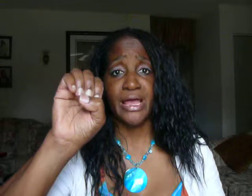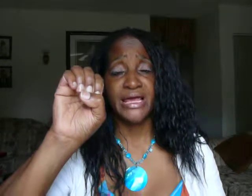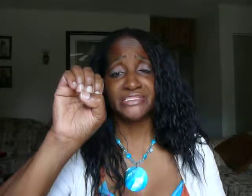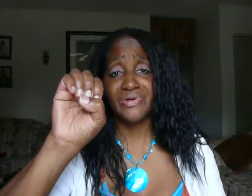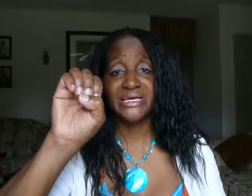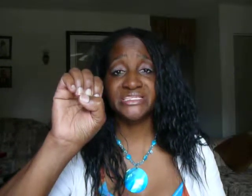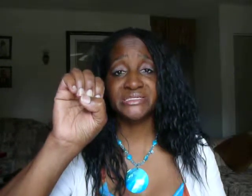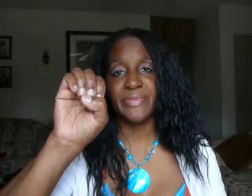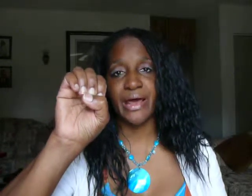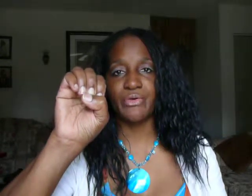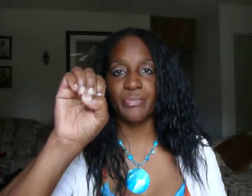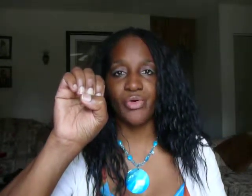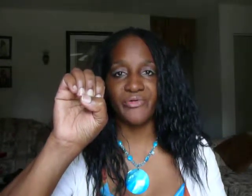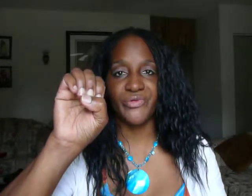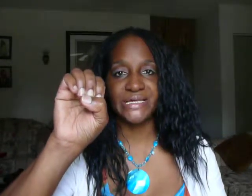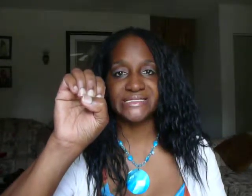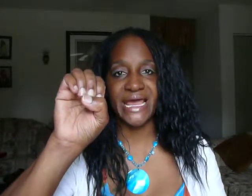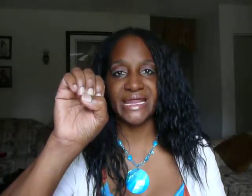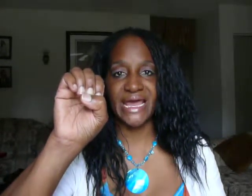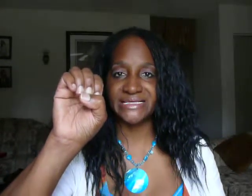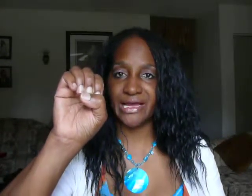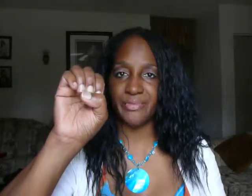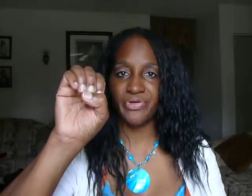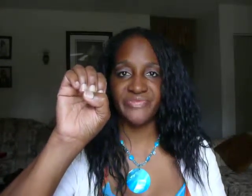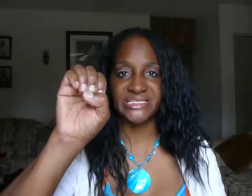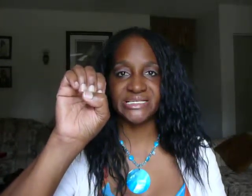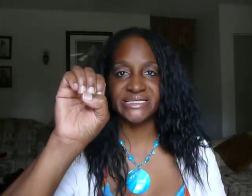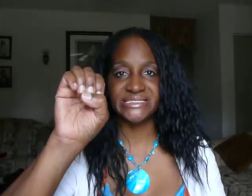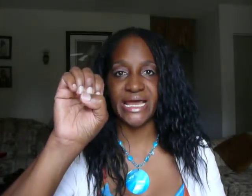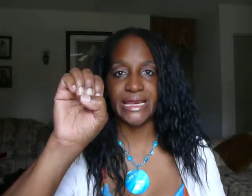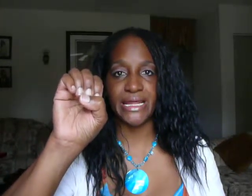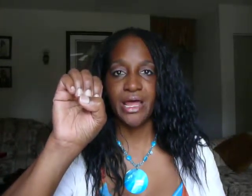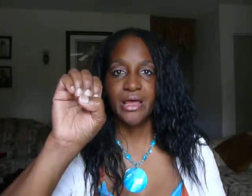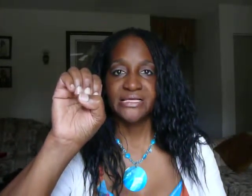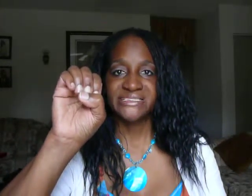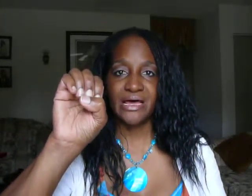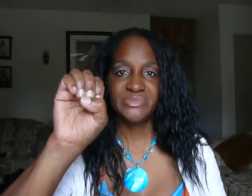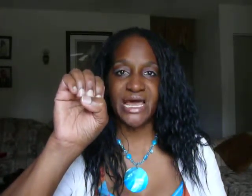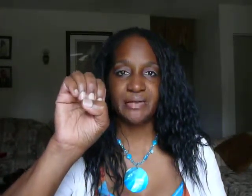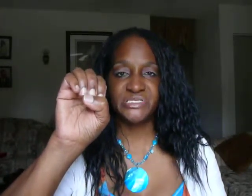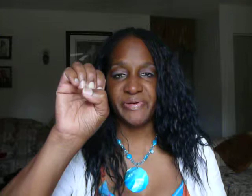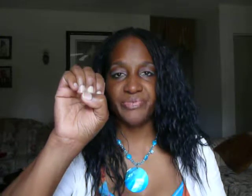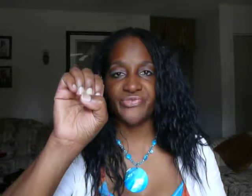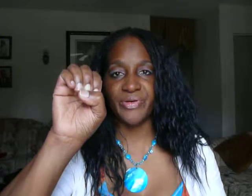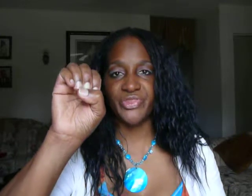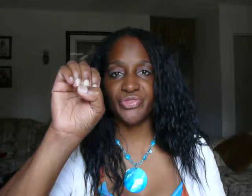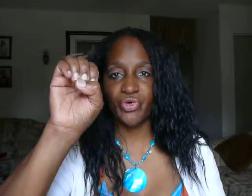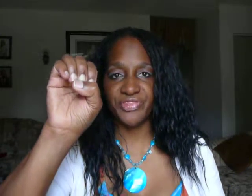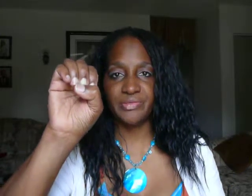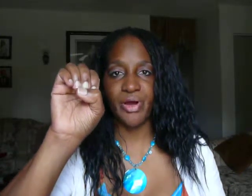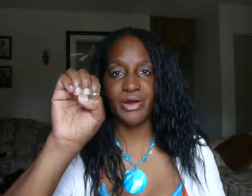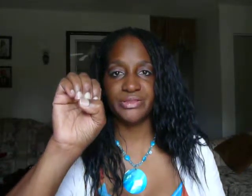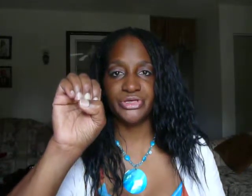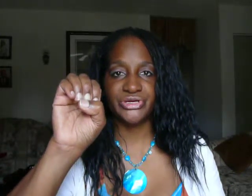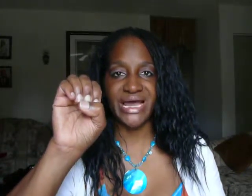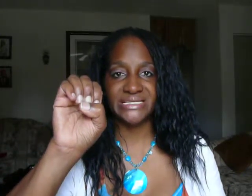It's really just a matter of preference, and as I previously stated, sometimes people from the northern part of the United